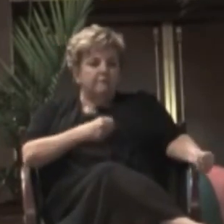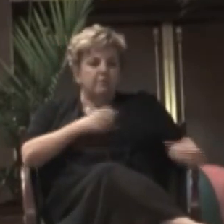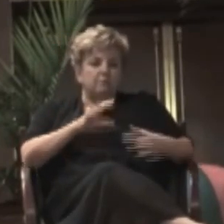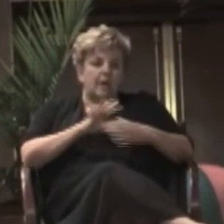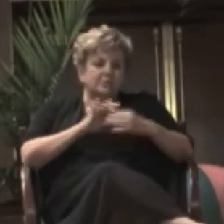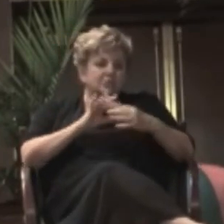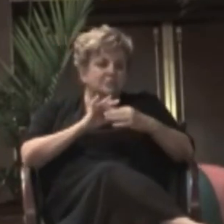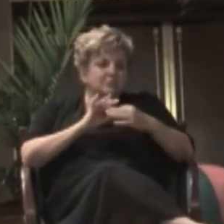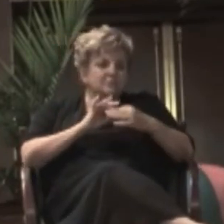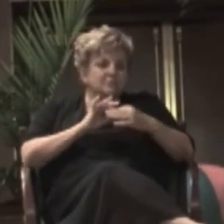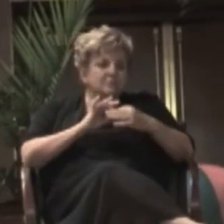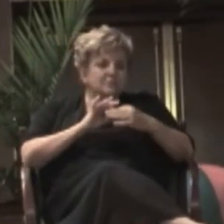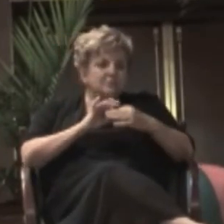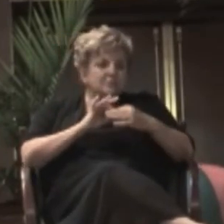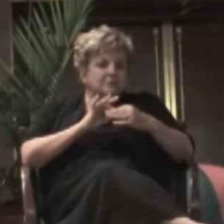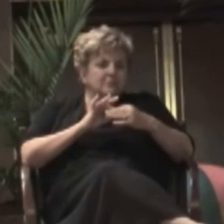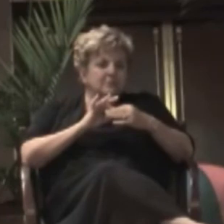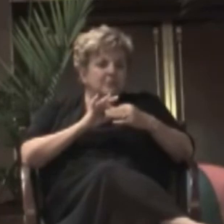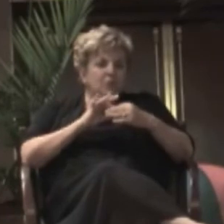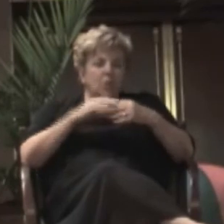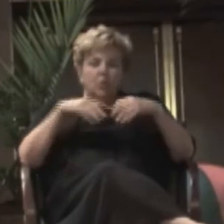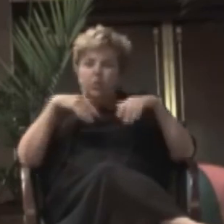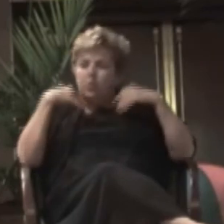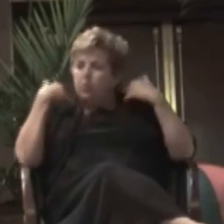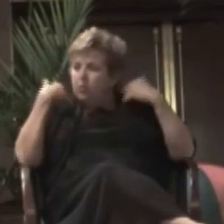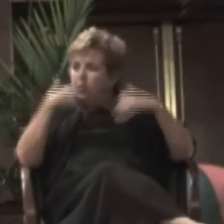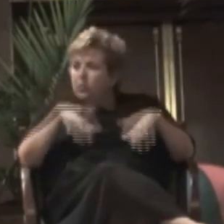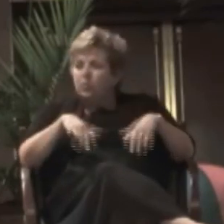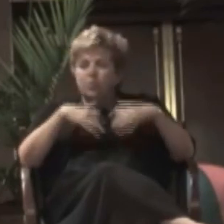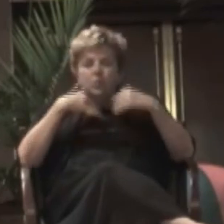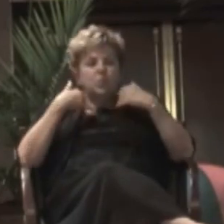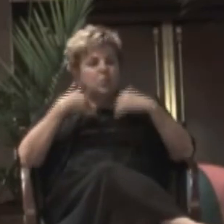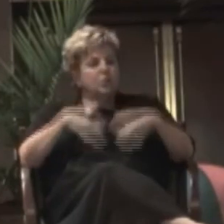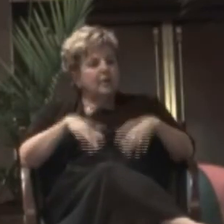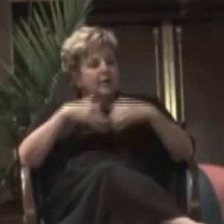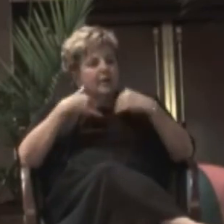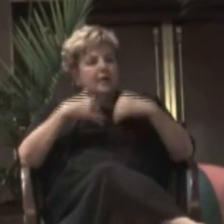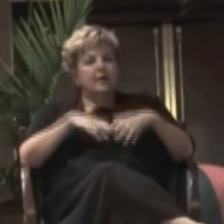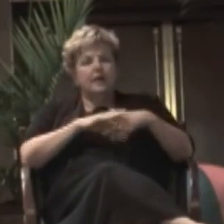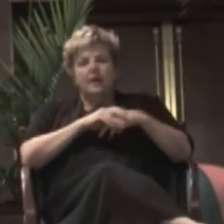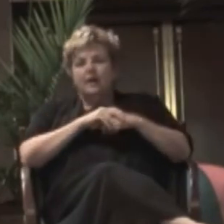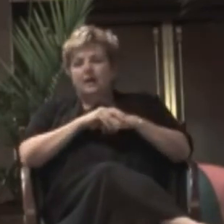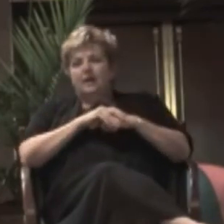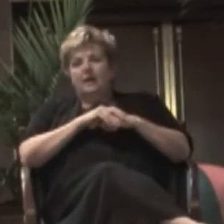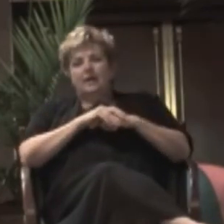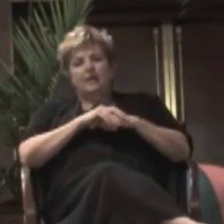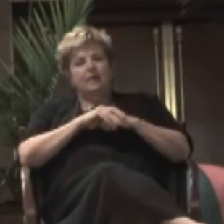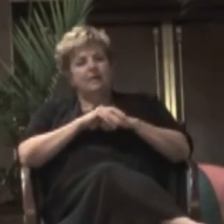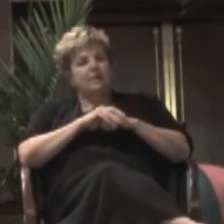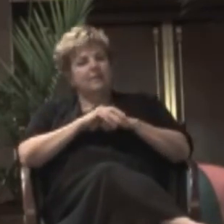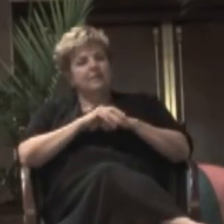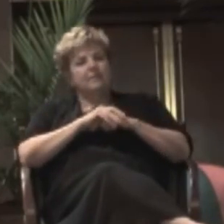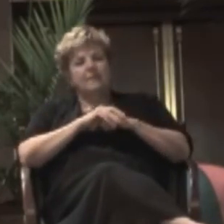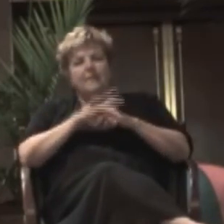So anyway, that was just a part of it. There was one little thing in the group that